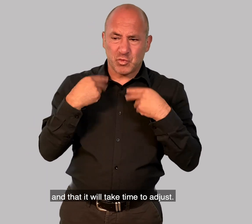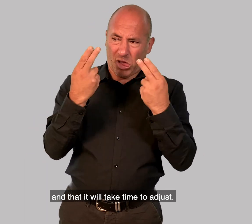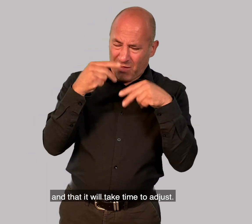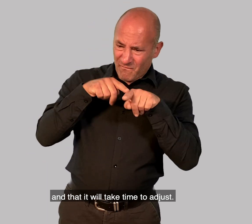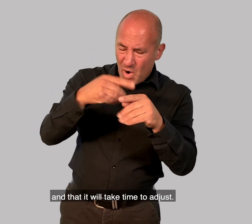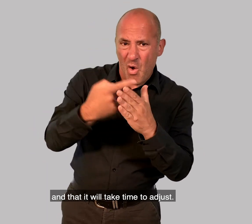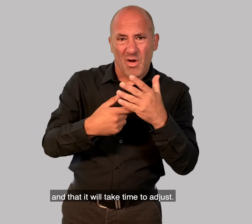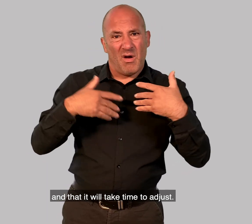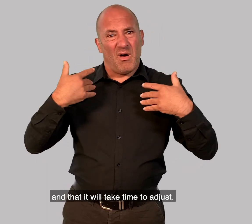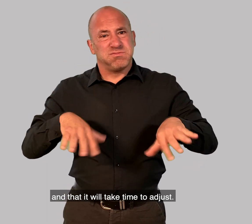adjust.